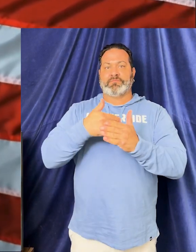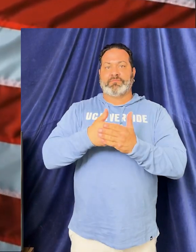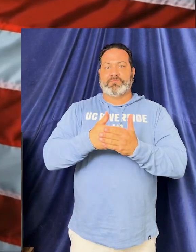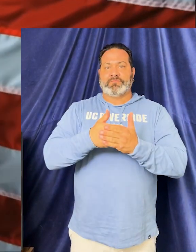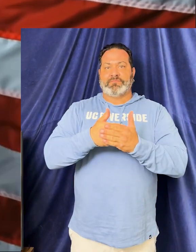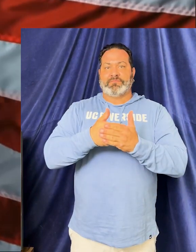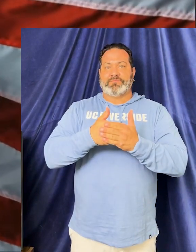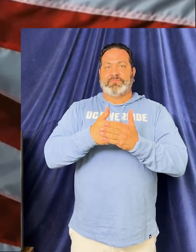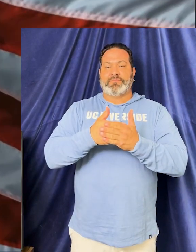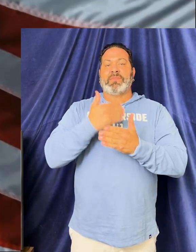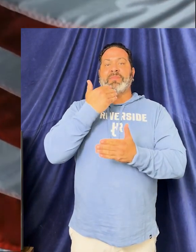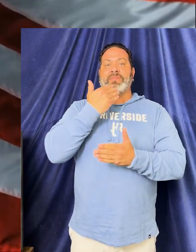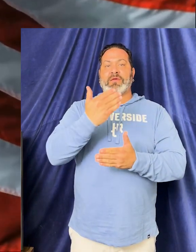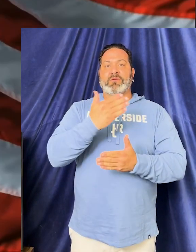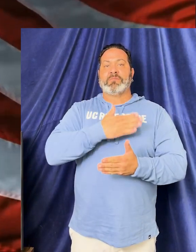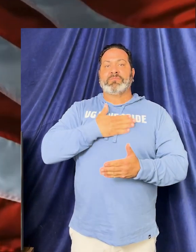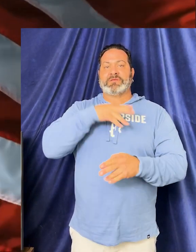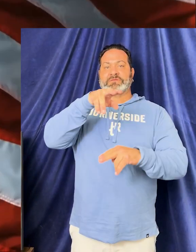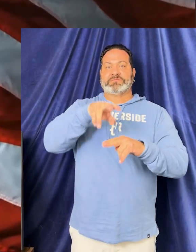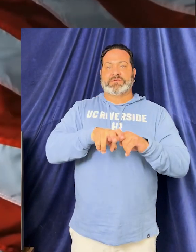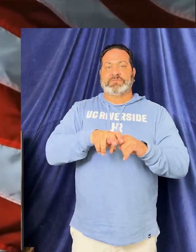all. Thank you. Please be seated.